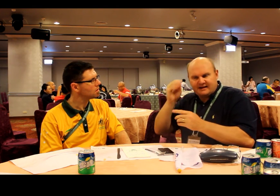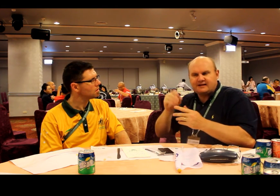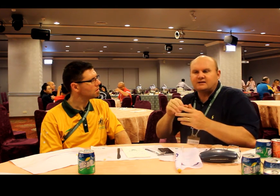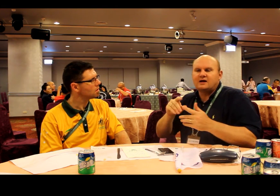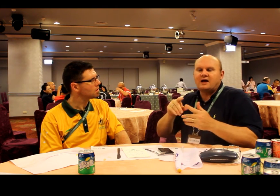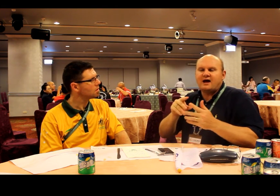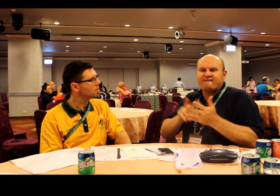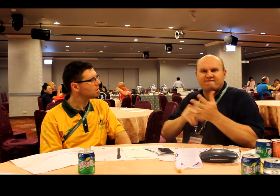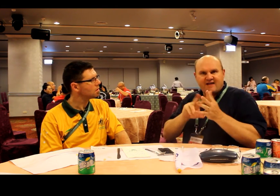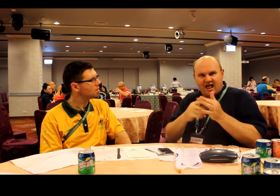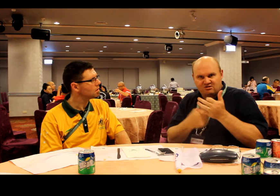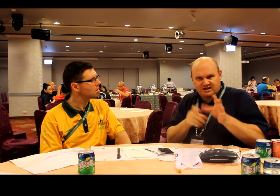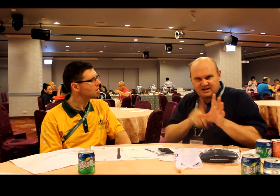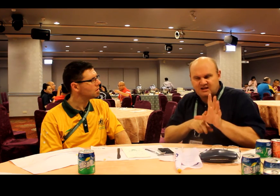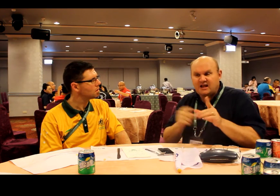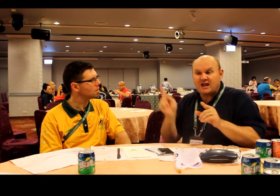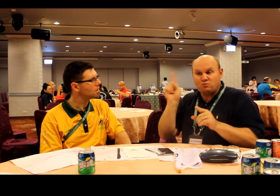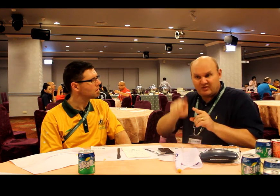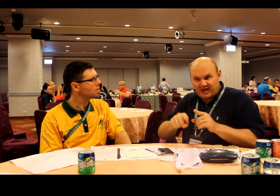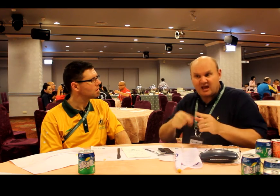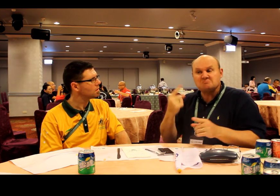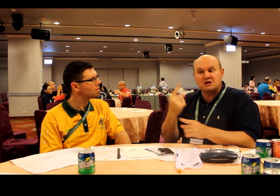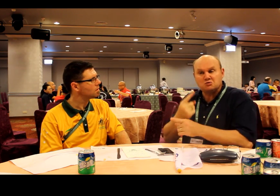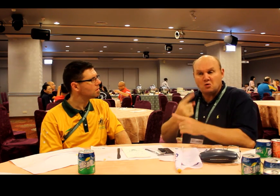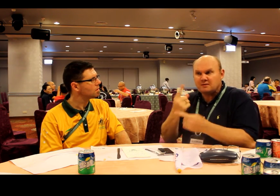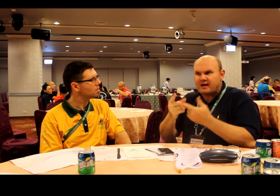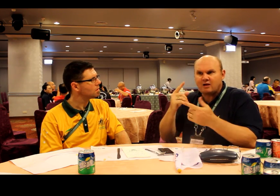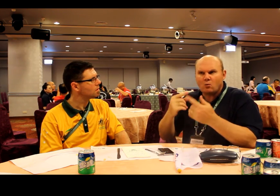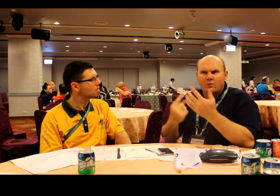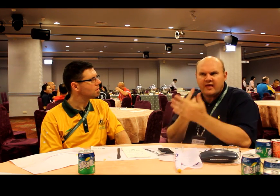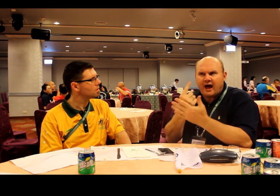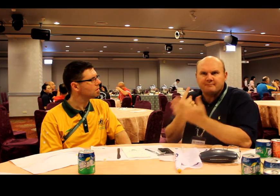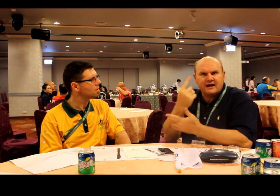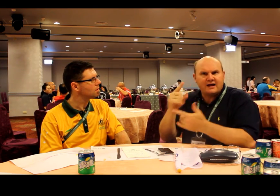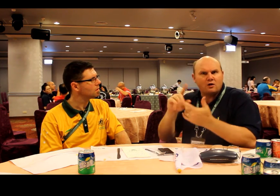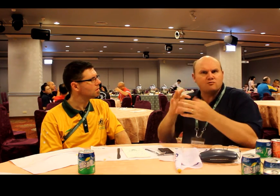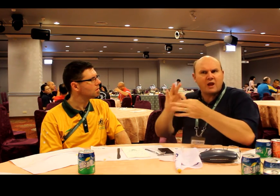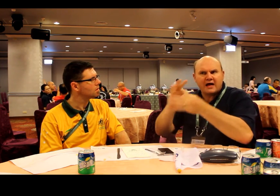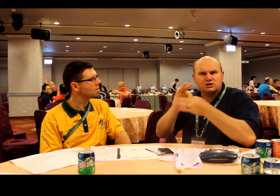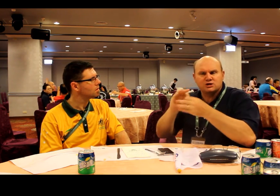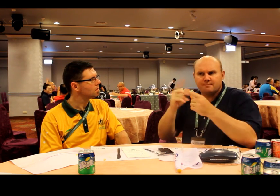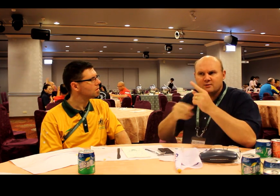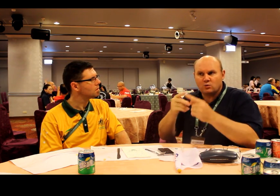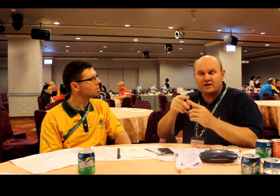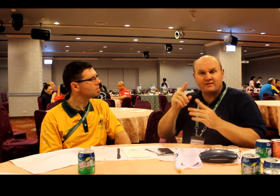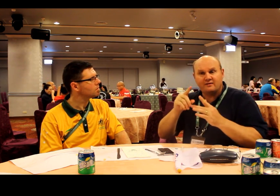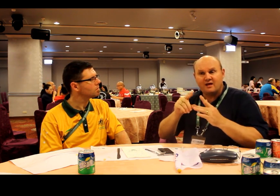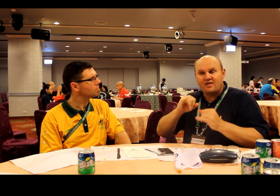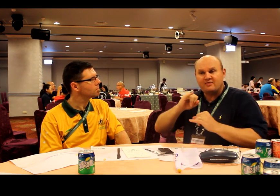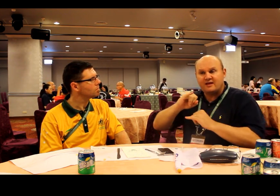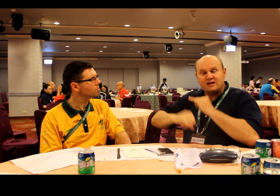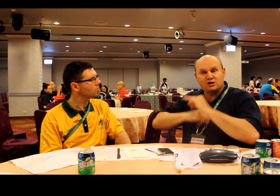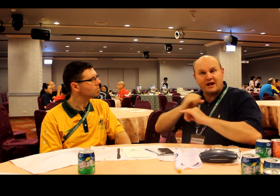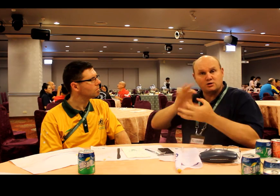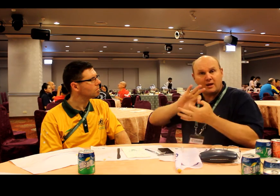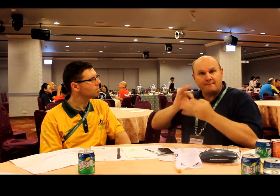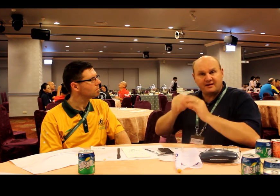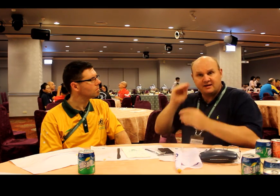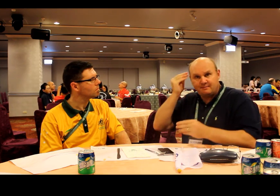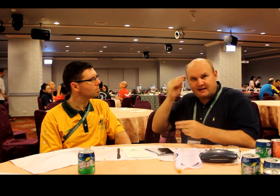International Sports Committee, Valerie. He was in attendance and he talked about the events in terms of the relationships occurring with